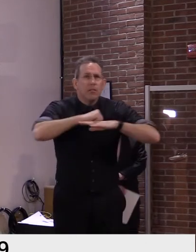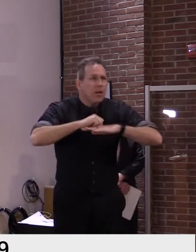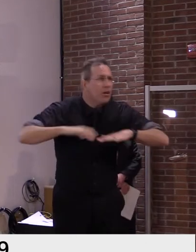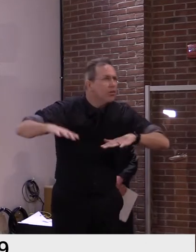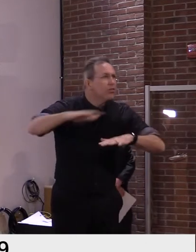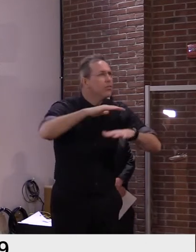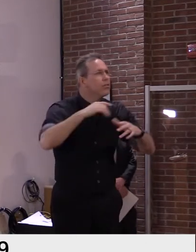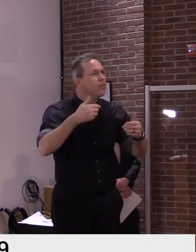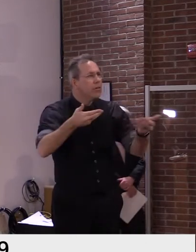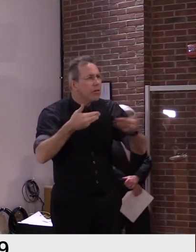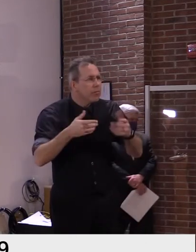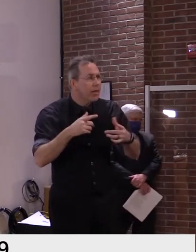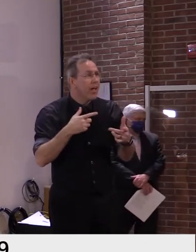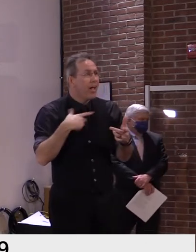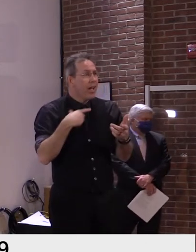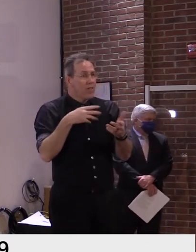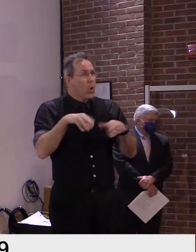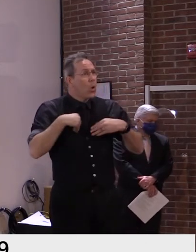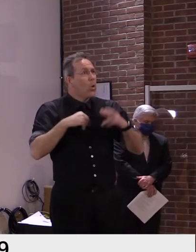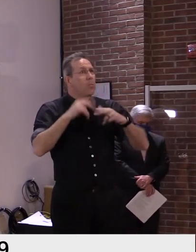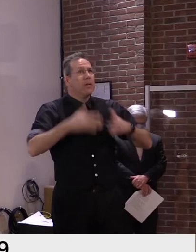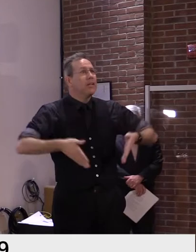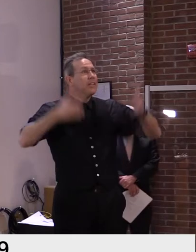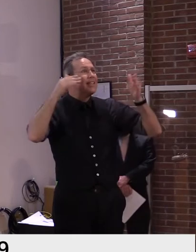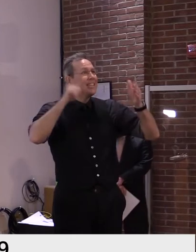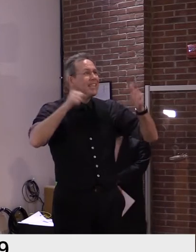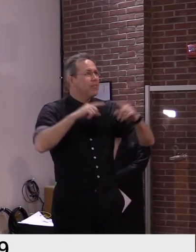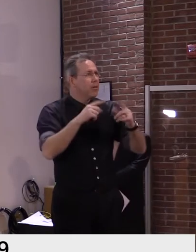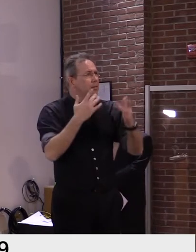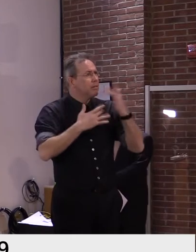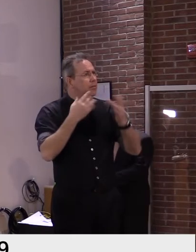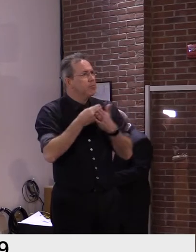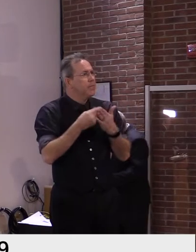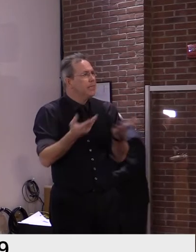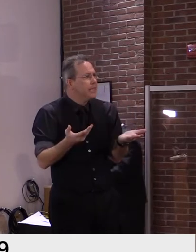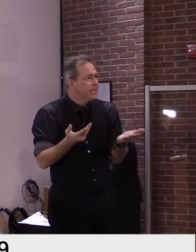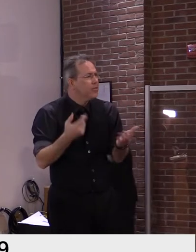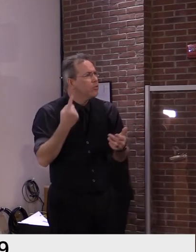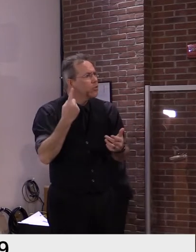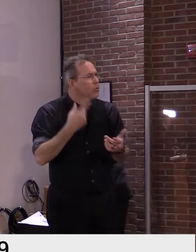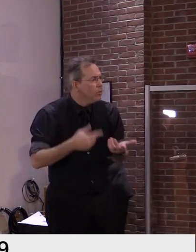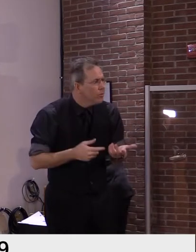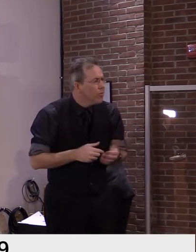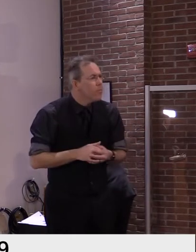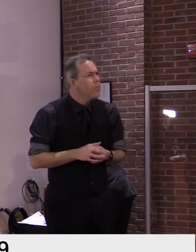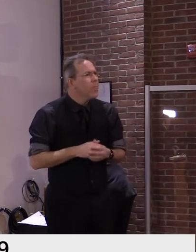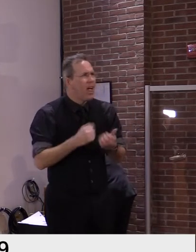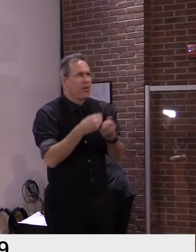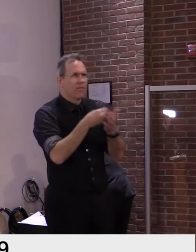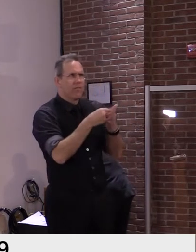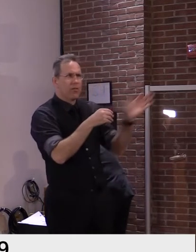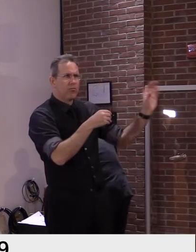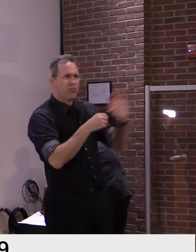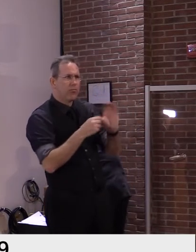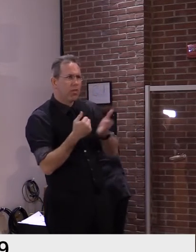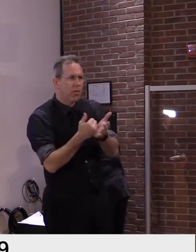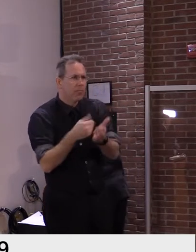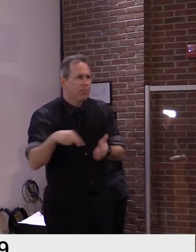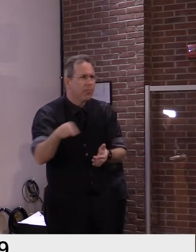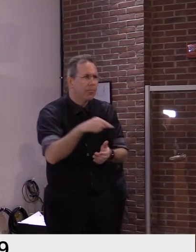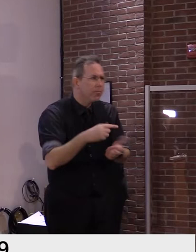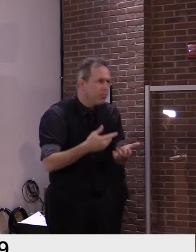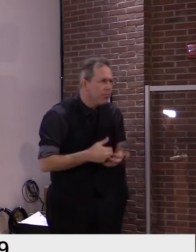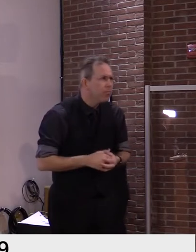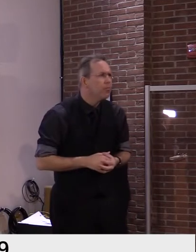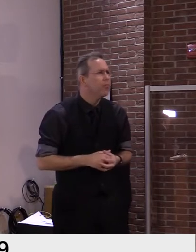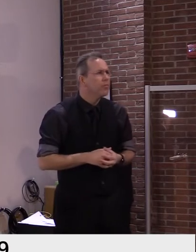that potentially that business would be eligible to qualify, even though they have no employees. I just want to clarify one